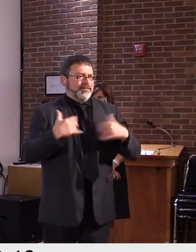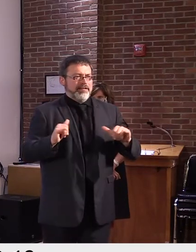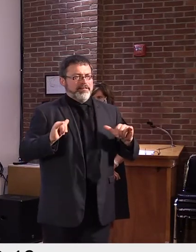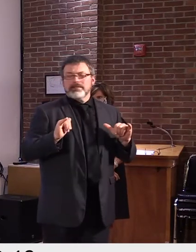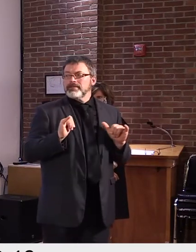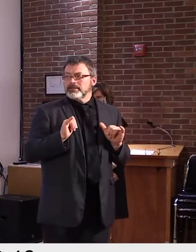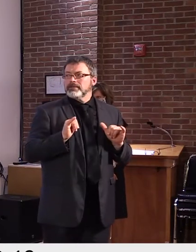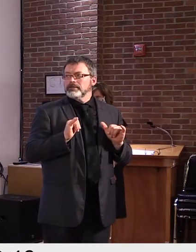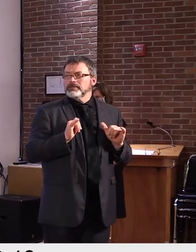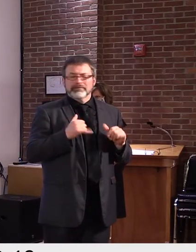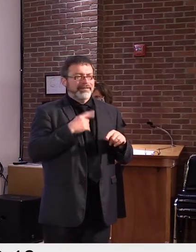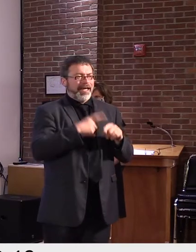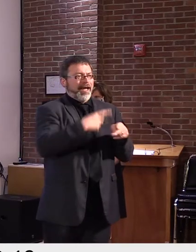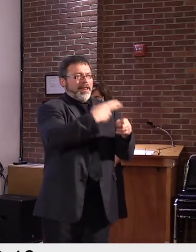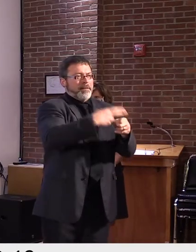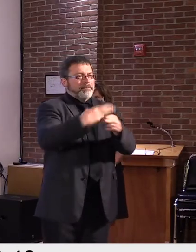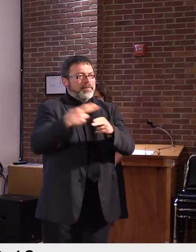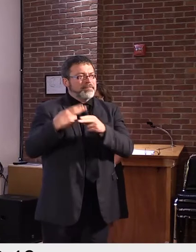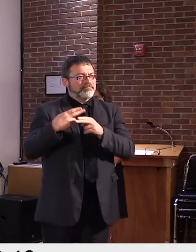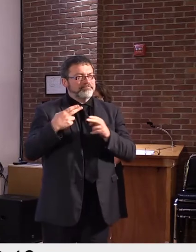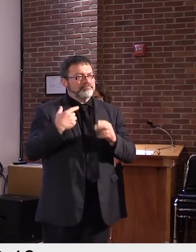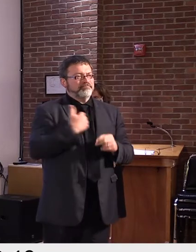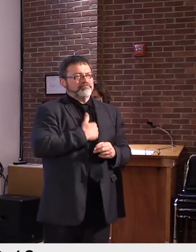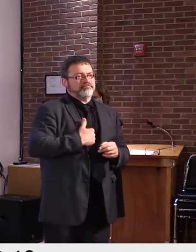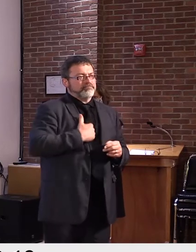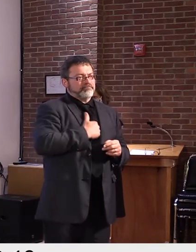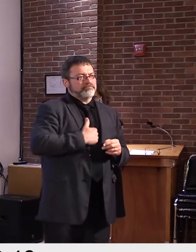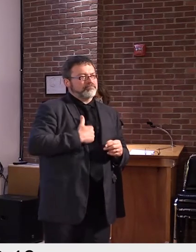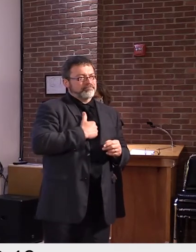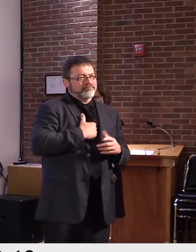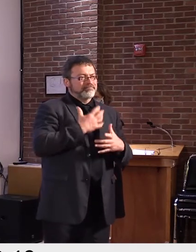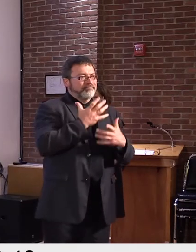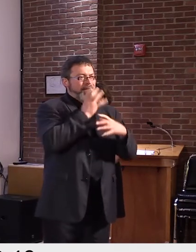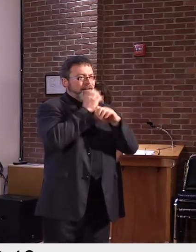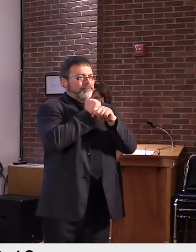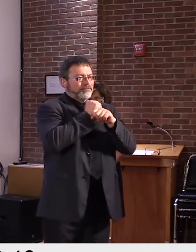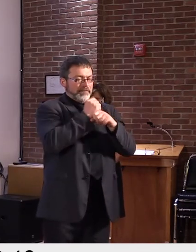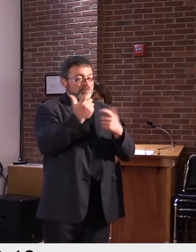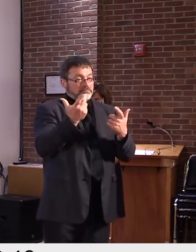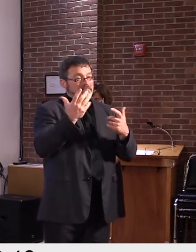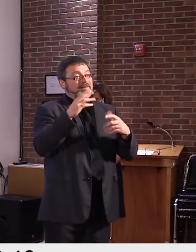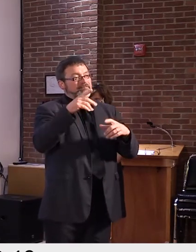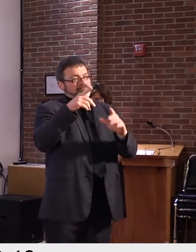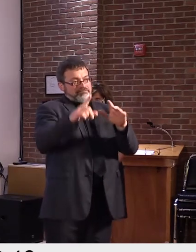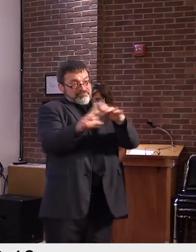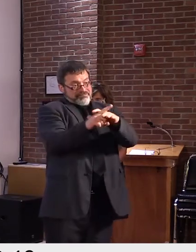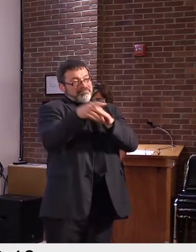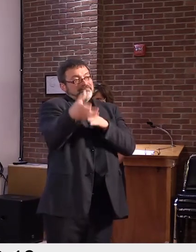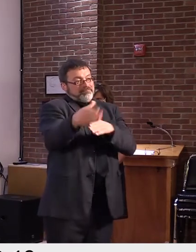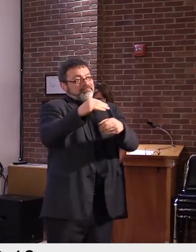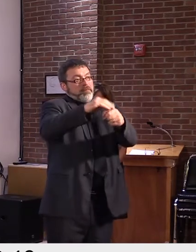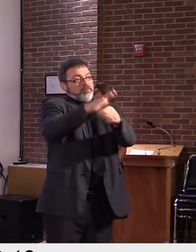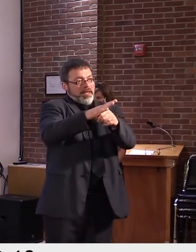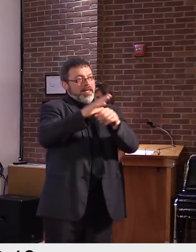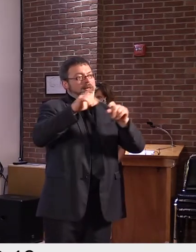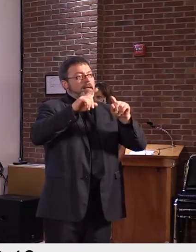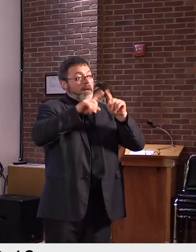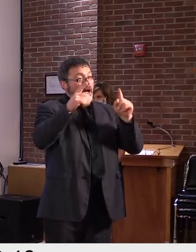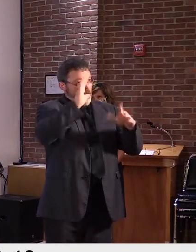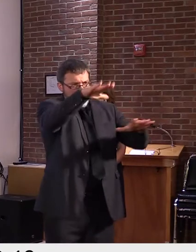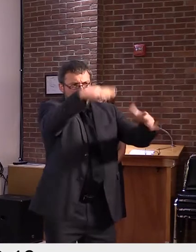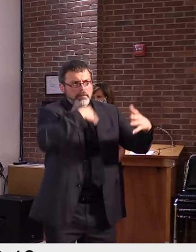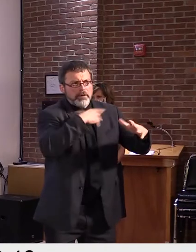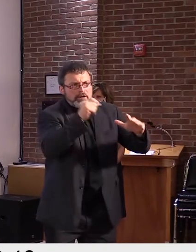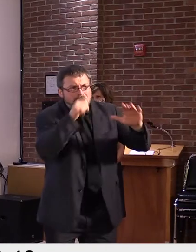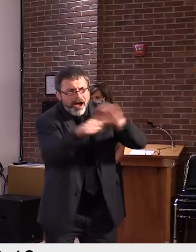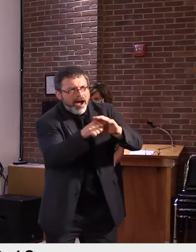Nor can I say how the virus got there, not because there's anything to hide. So often it's really